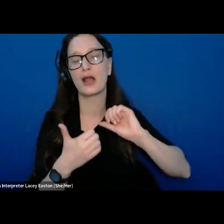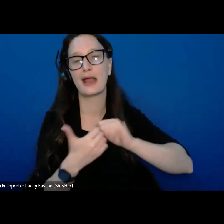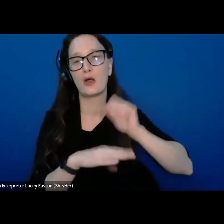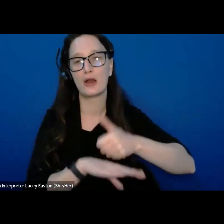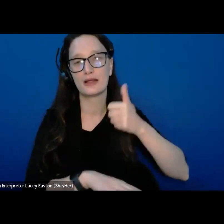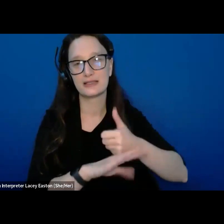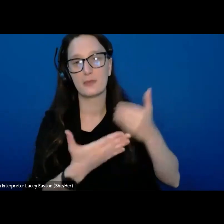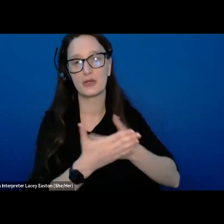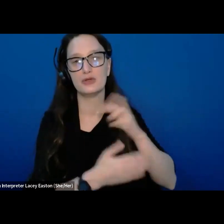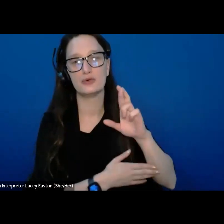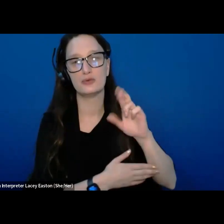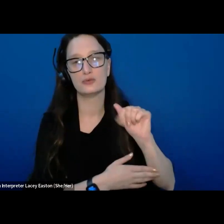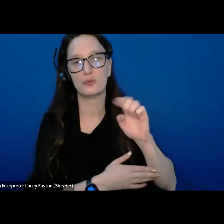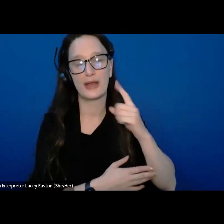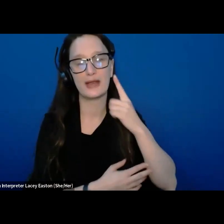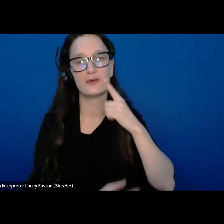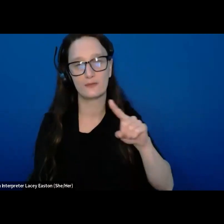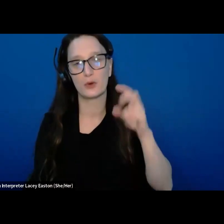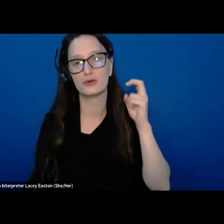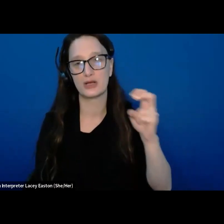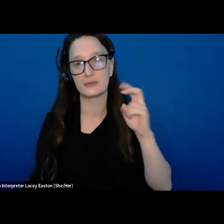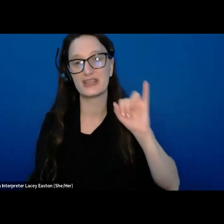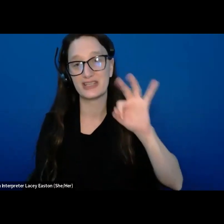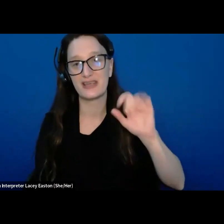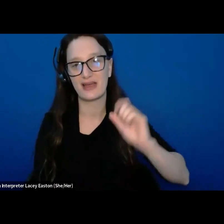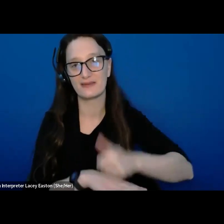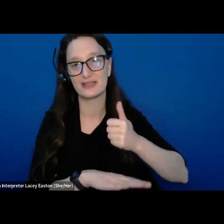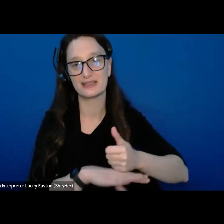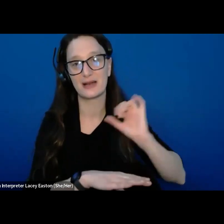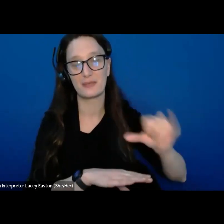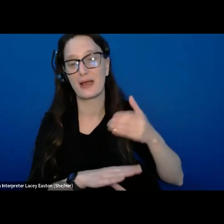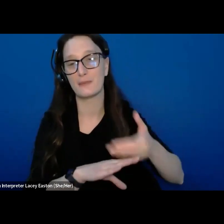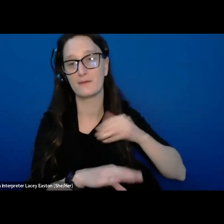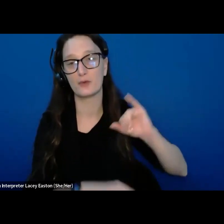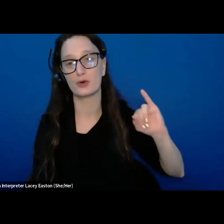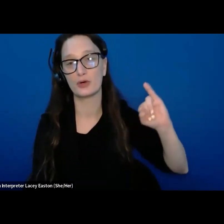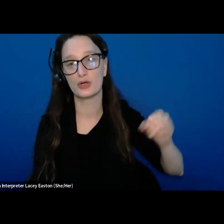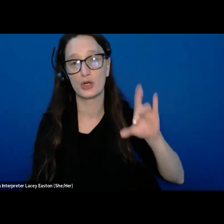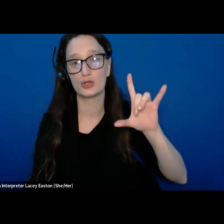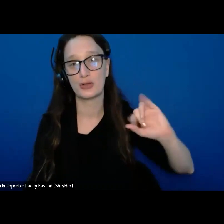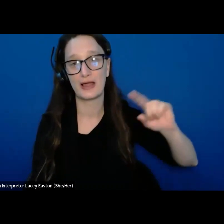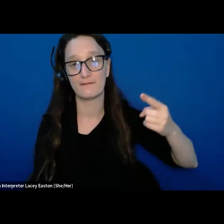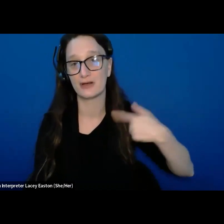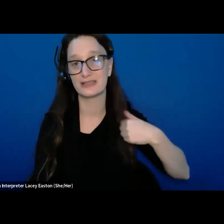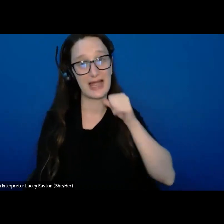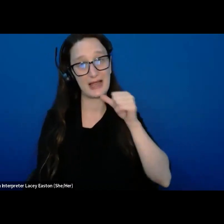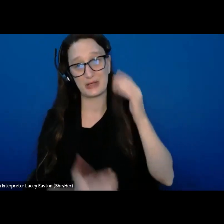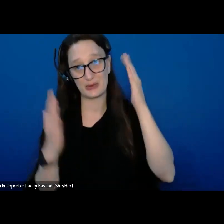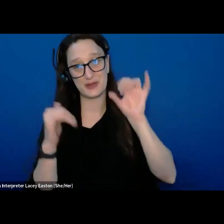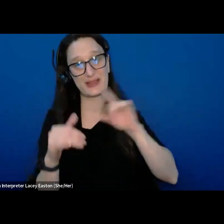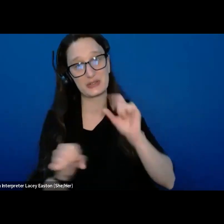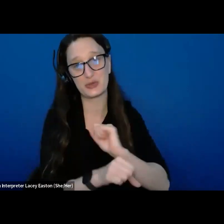if they have to implement the rate study by July 1. I don't foresee that there is a time frame to be able to do that. But we did have a